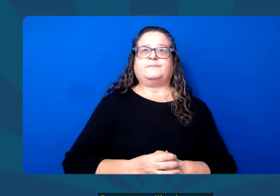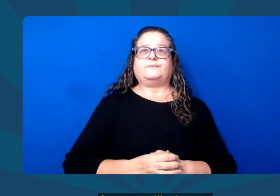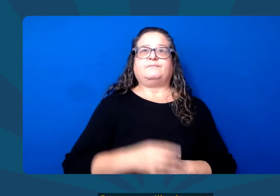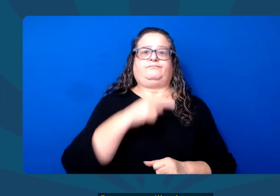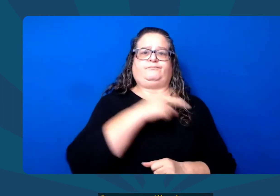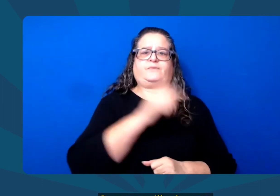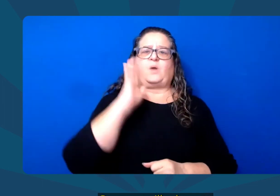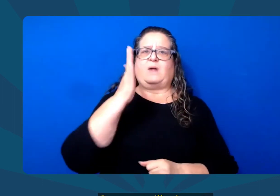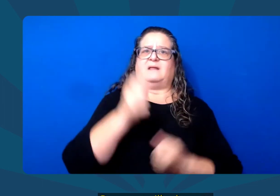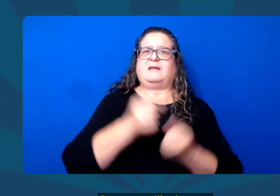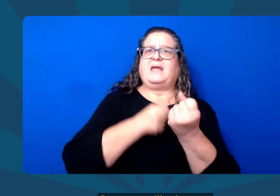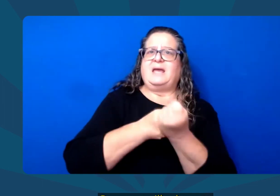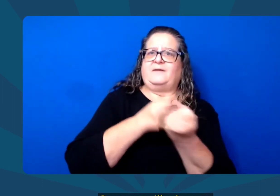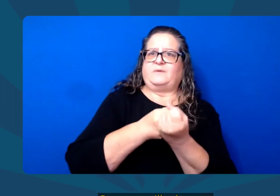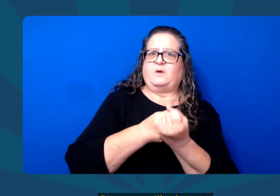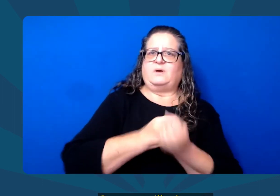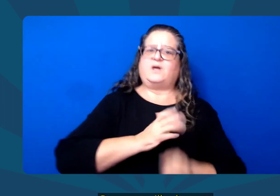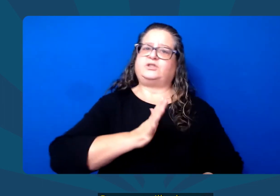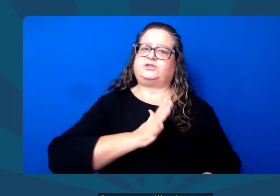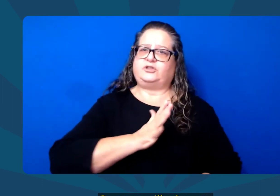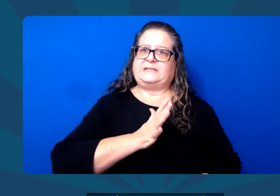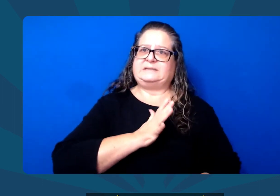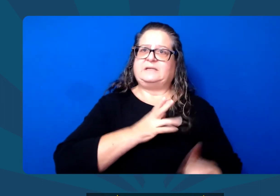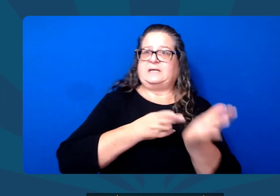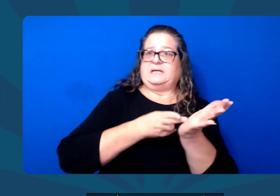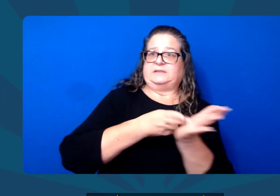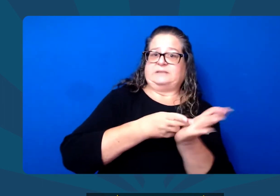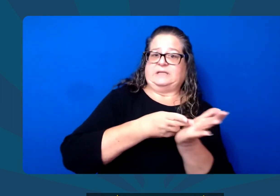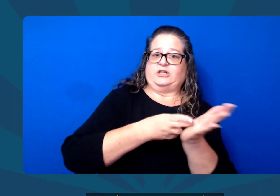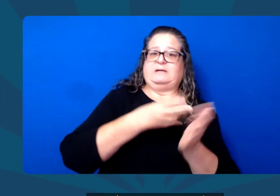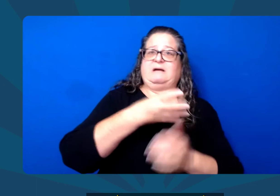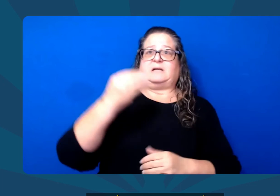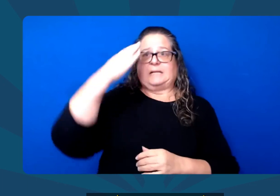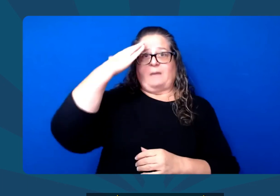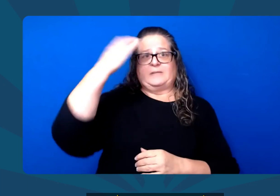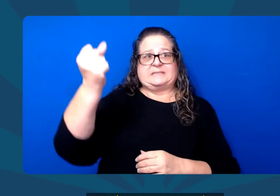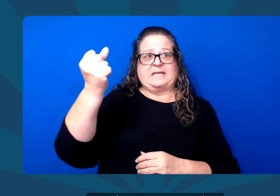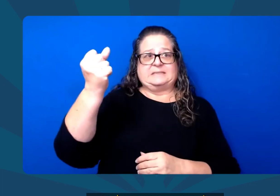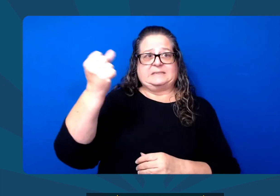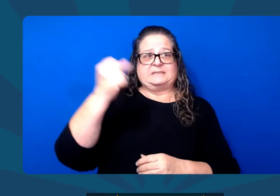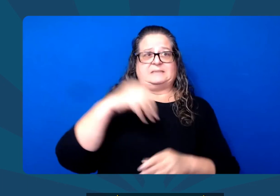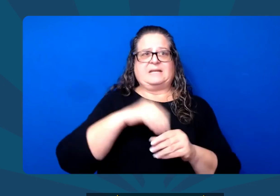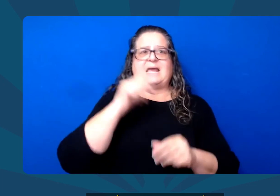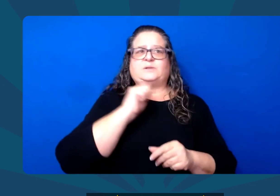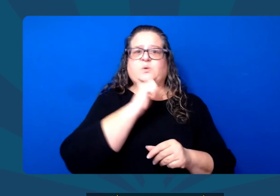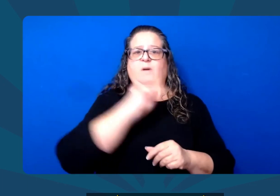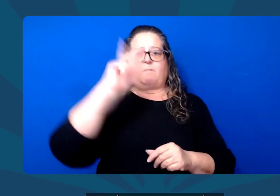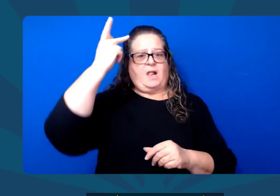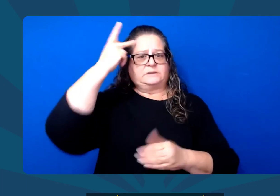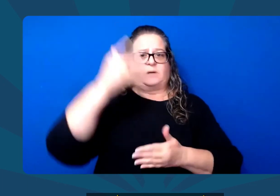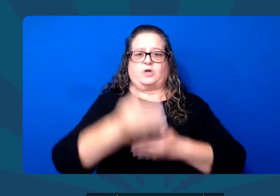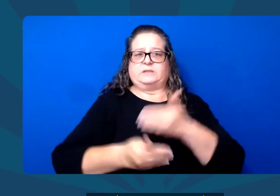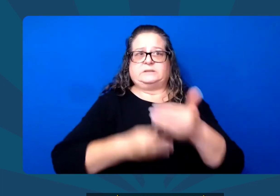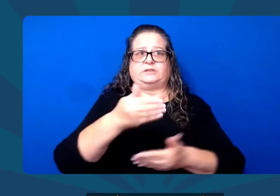Suzanne will advocate for civility, integrity, and common sense in Arizona's political process.